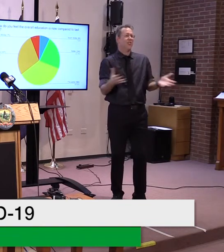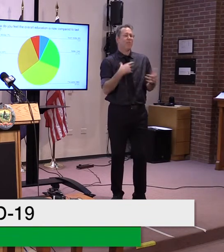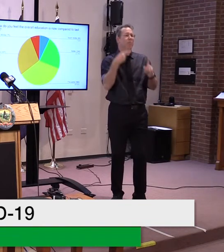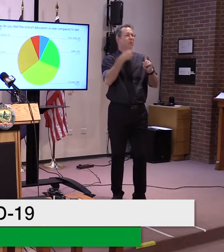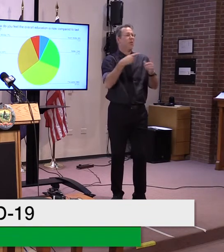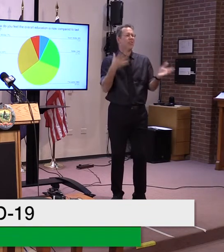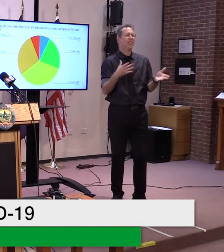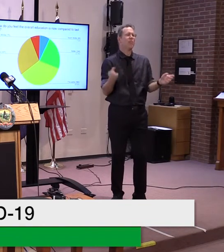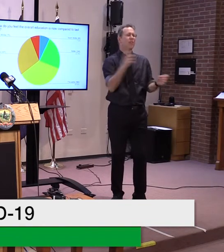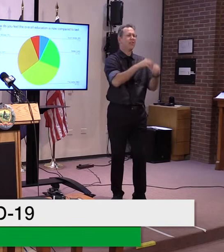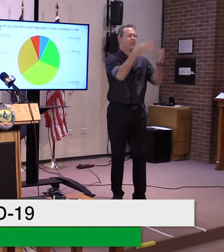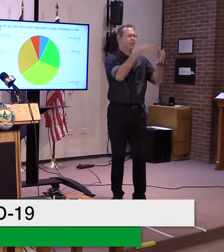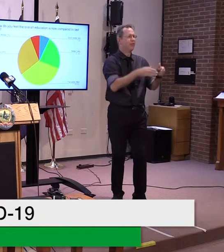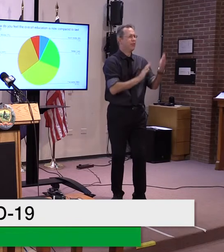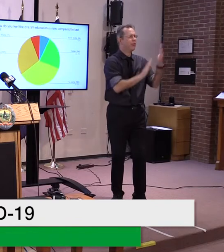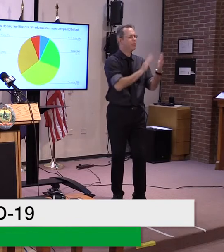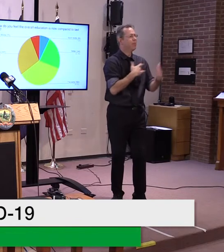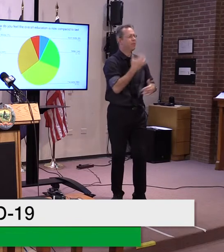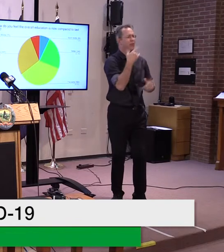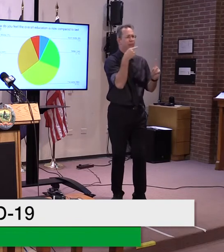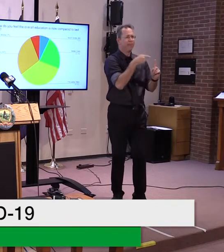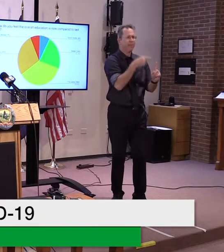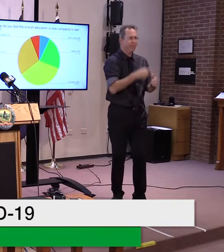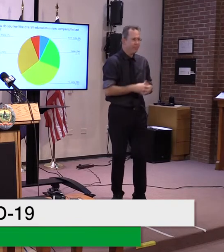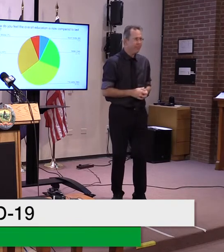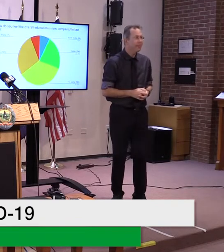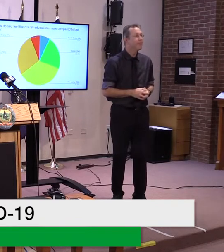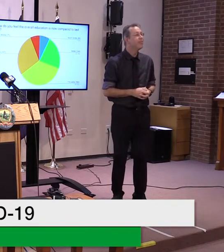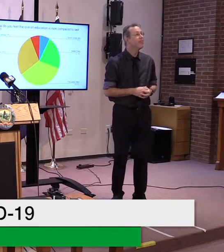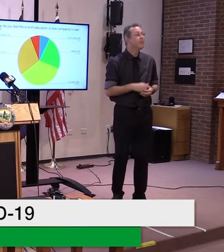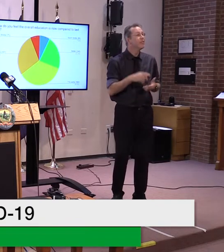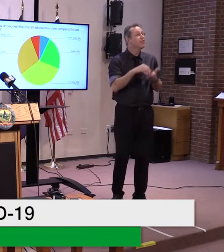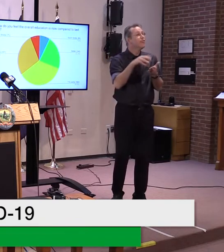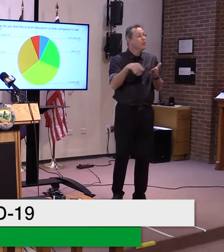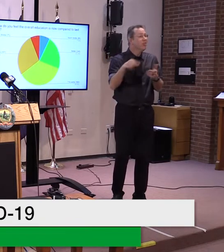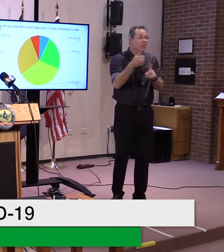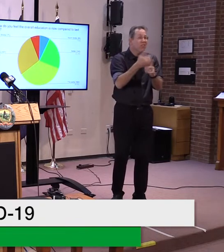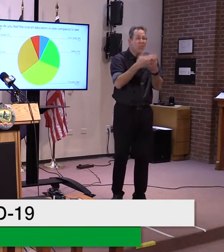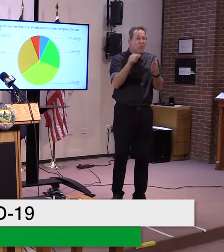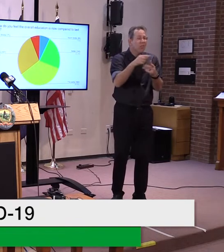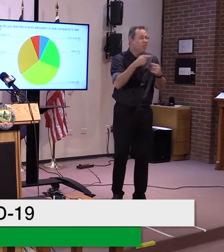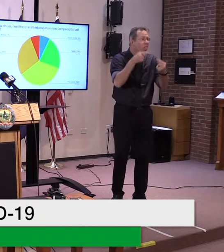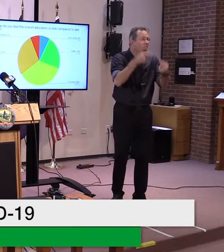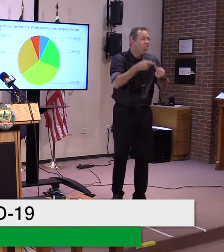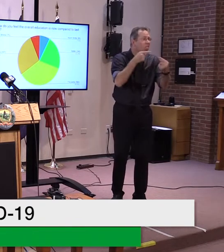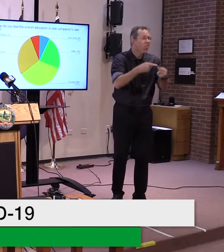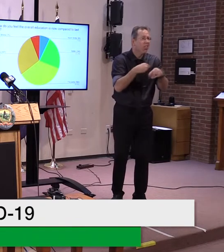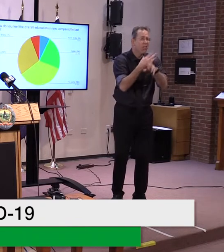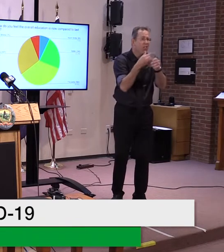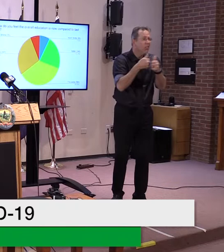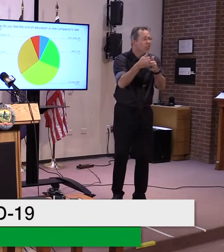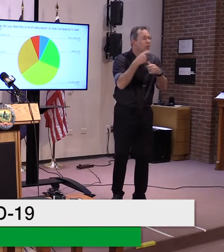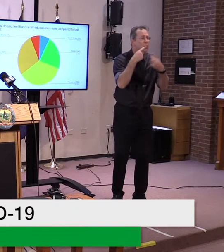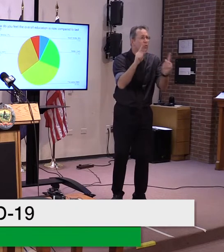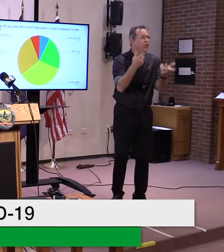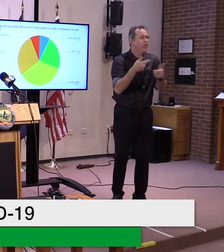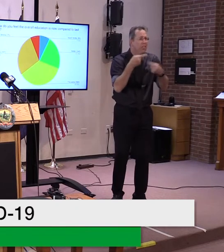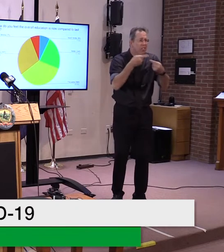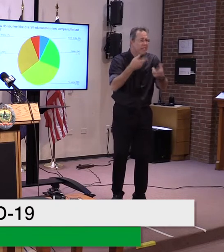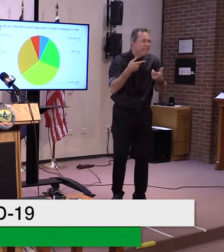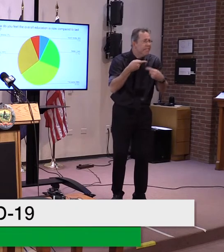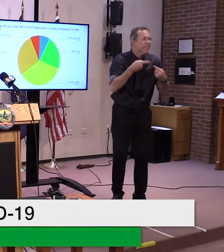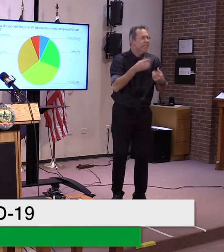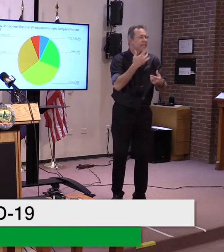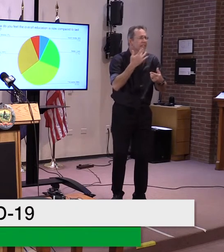need to go back into school people are students are struggling to do online learning they're saying it's worse and much